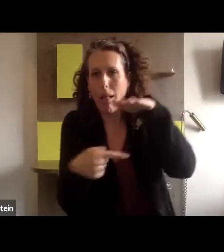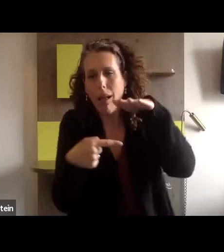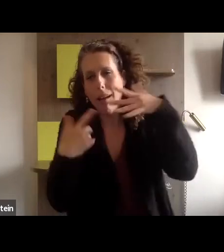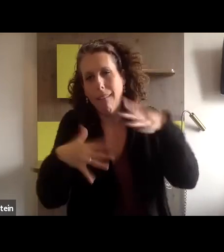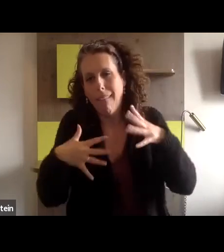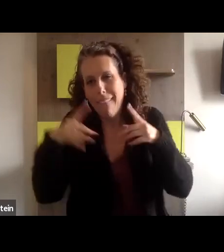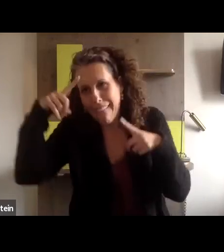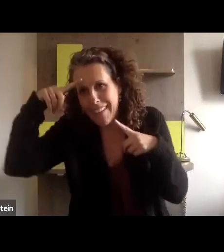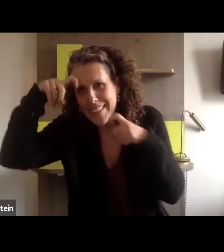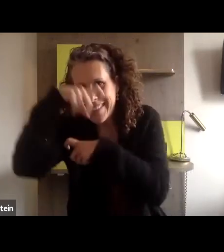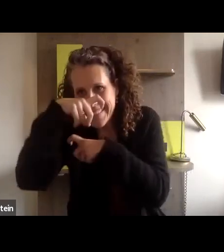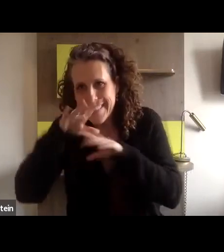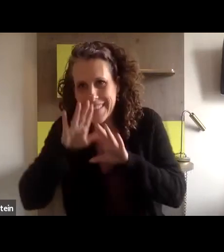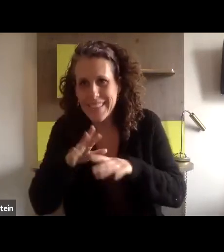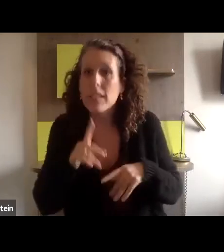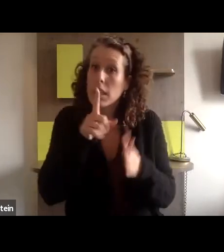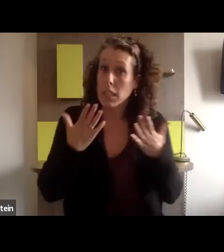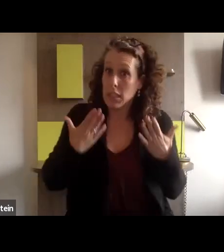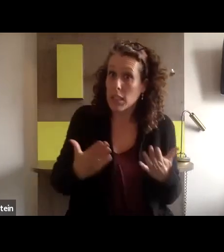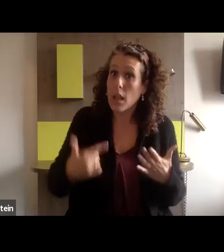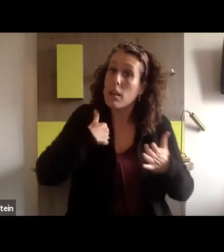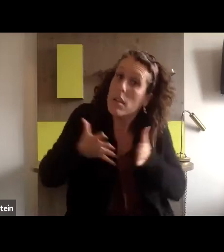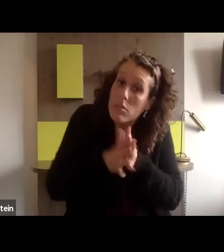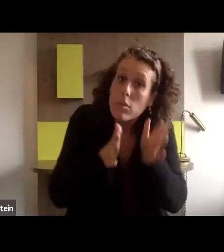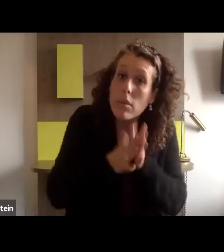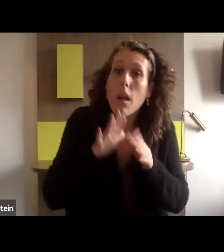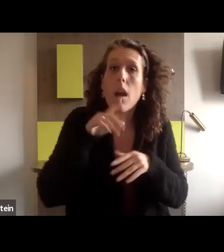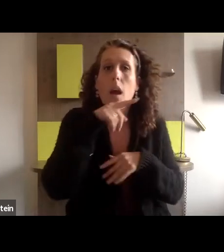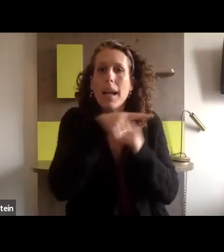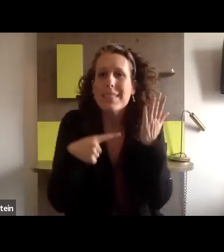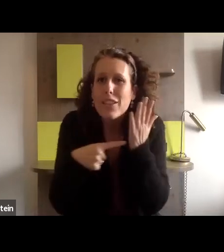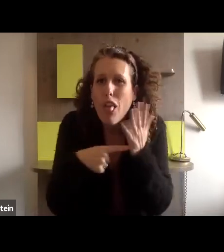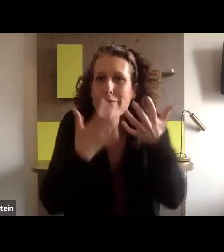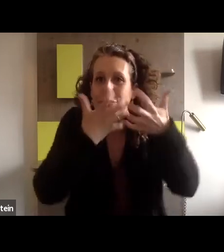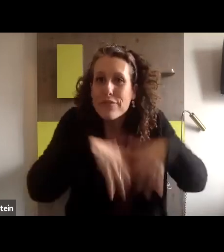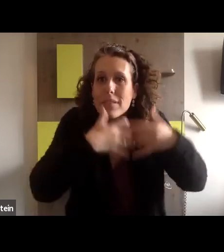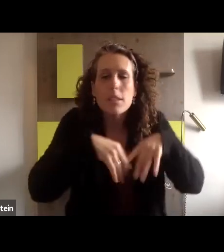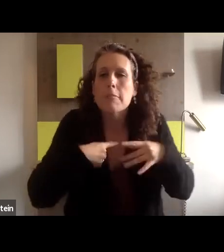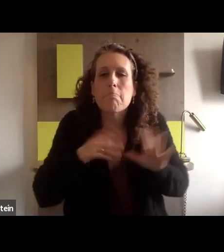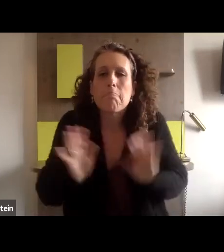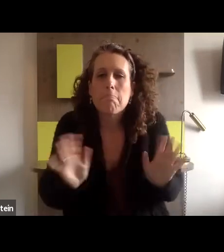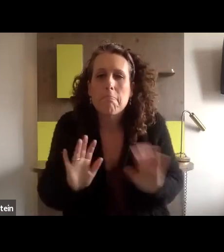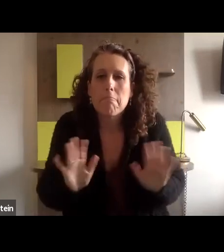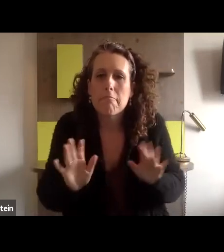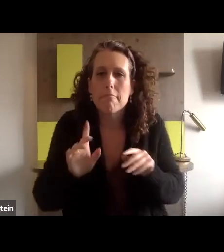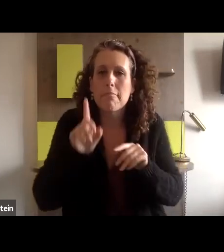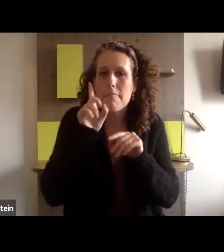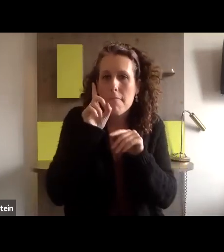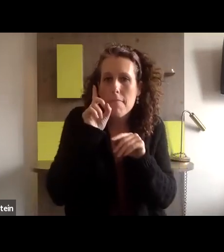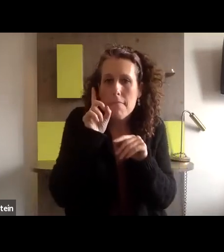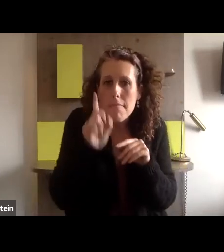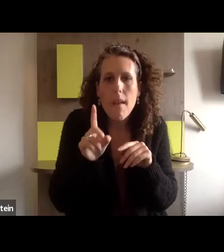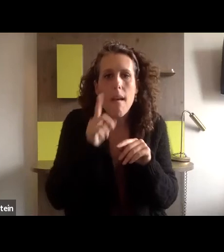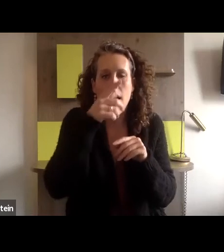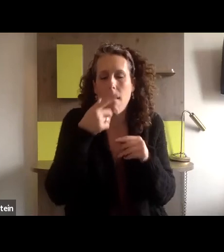I'm not going to talk very much about the technology behind it. It's just being used as different kind of, or we had different strands